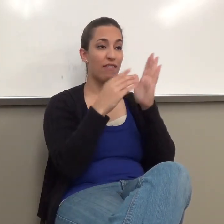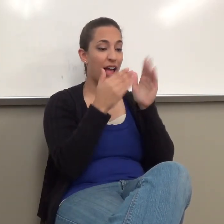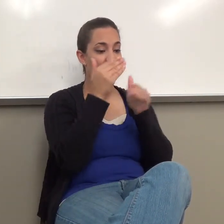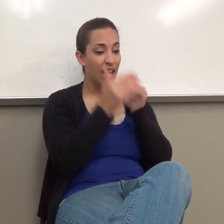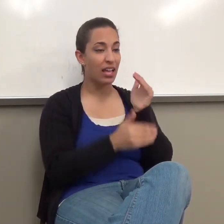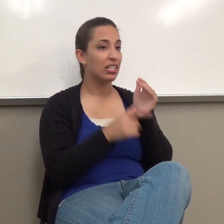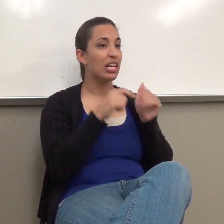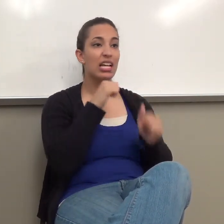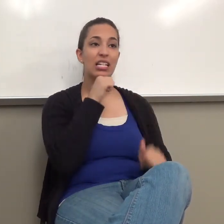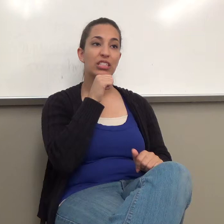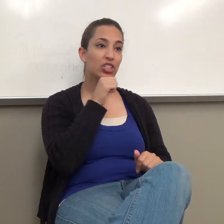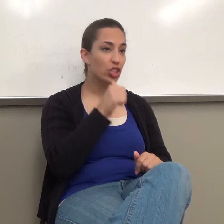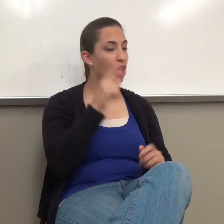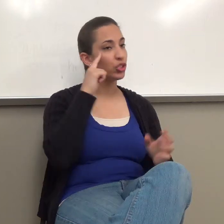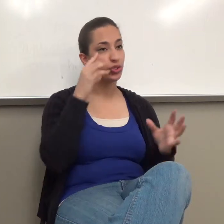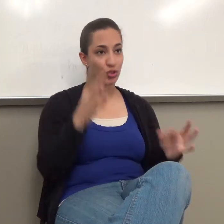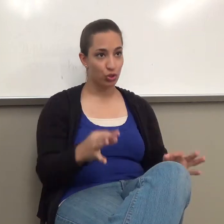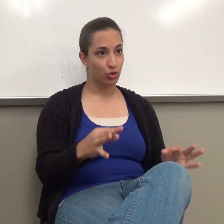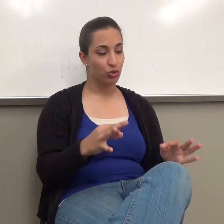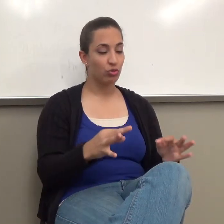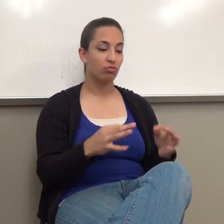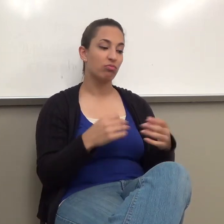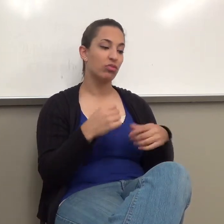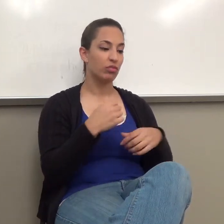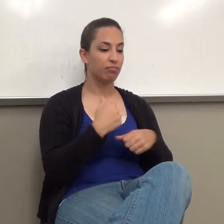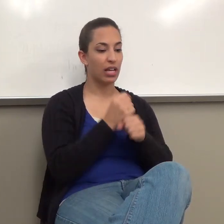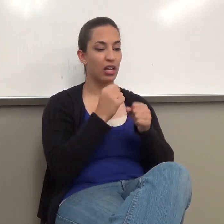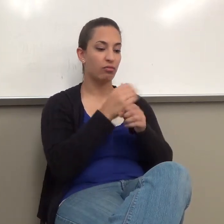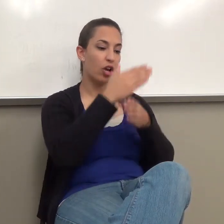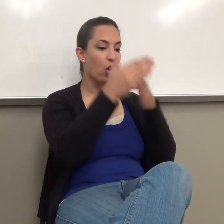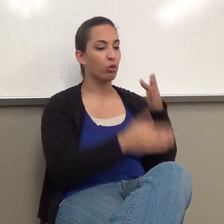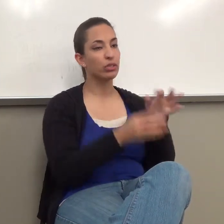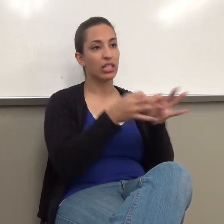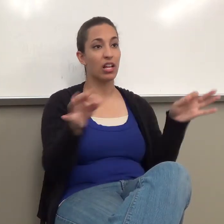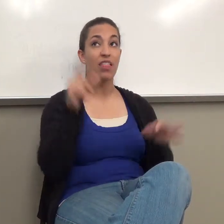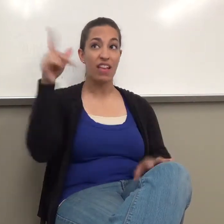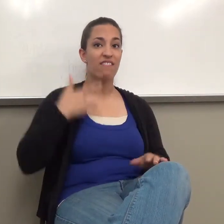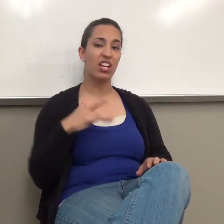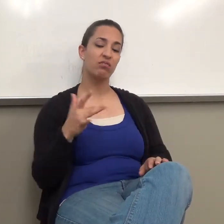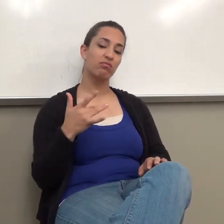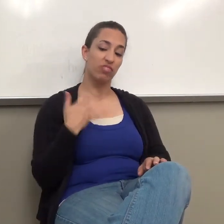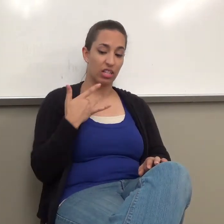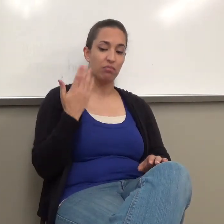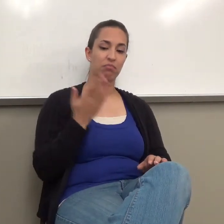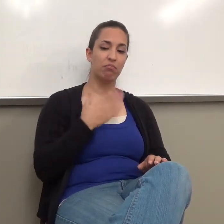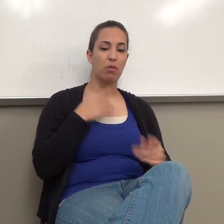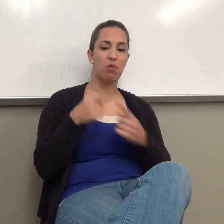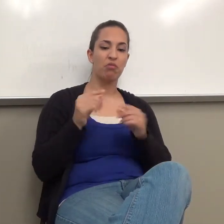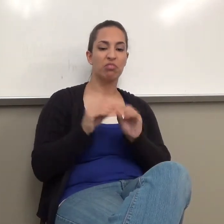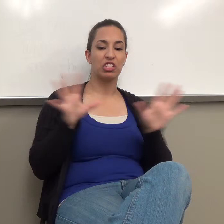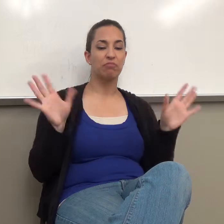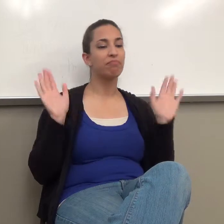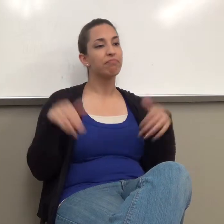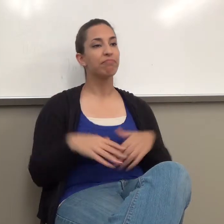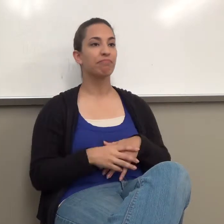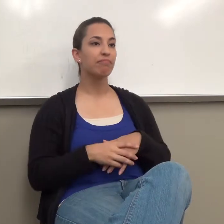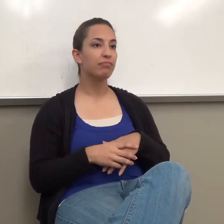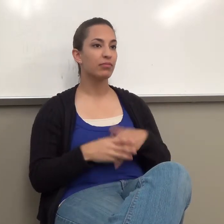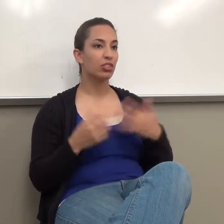felt that their point was clear. Great athletes do not reach the top by talent alone, but by pushing themselves to